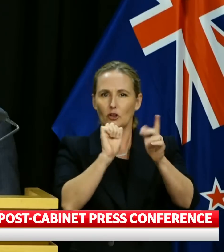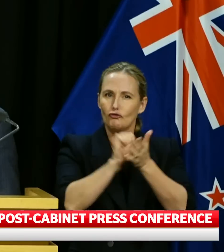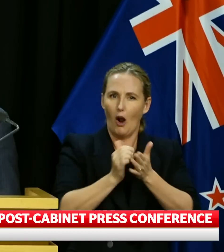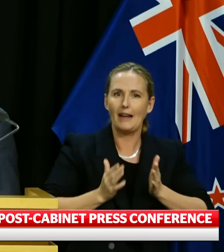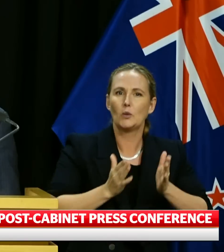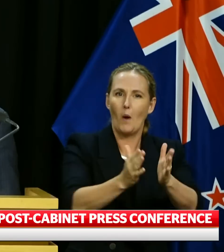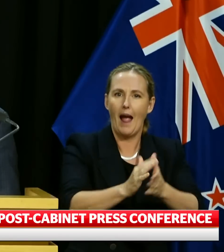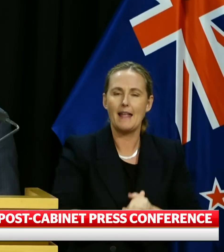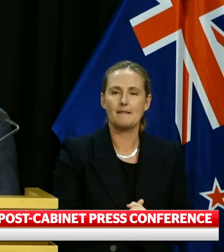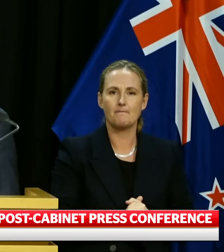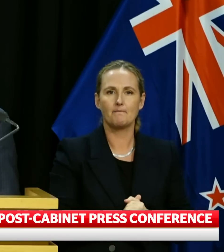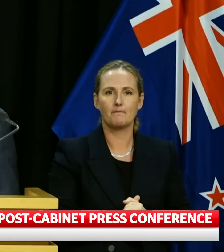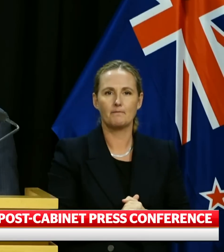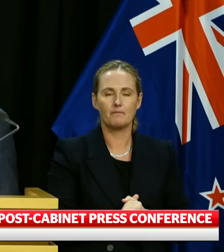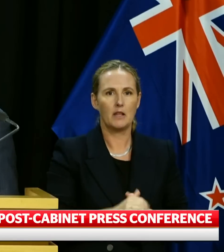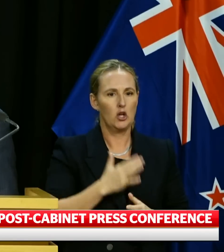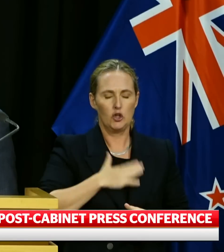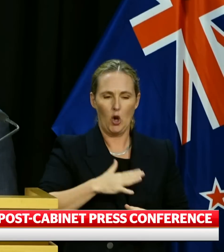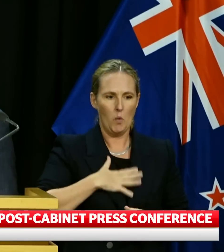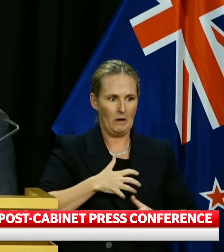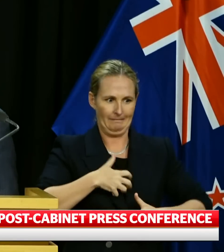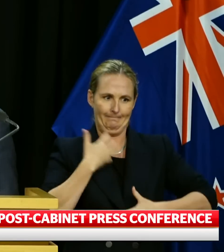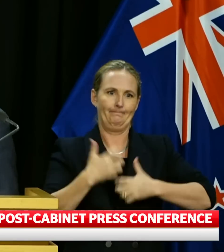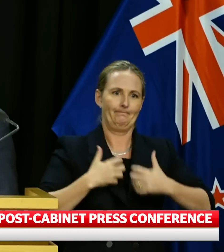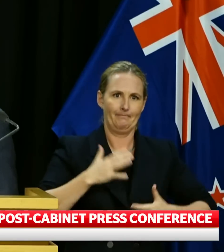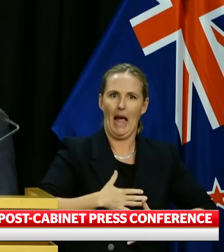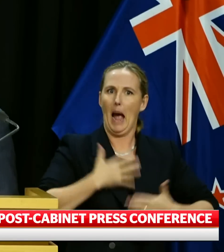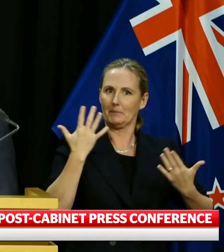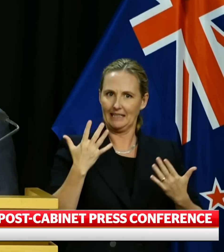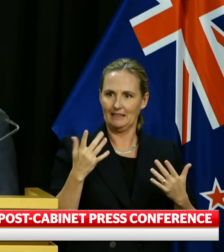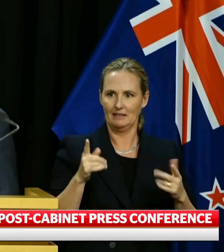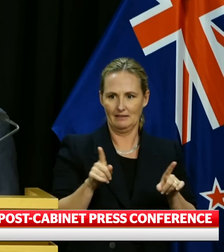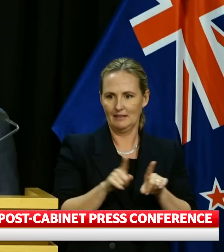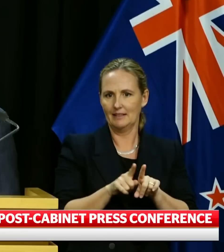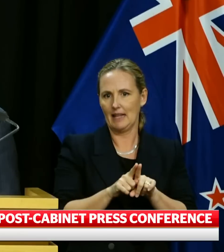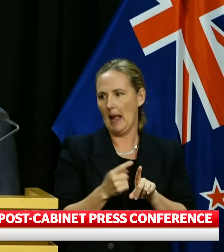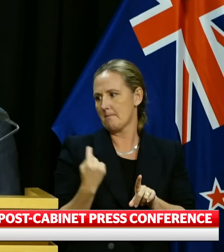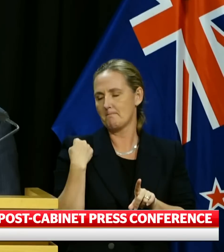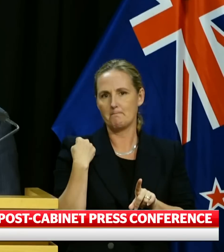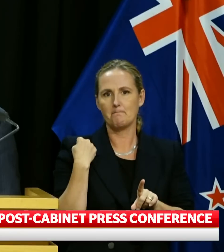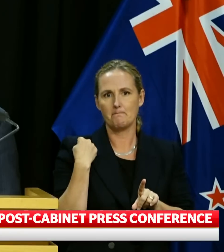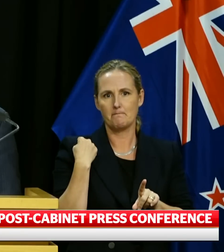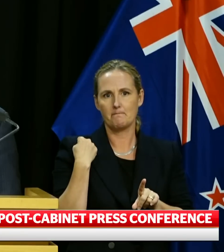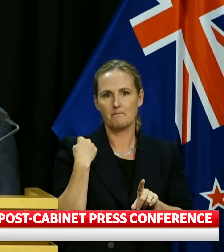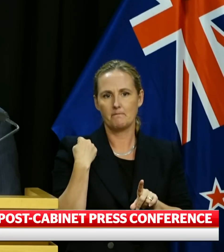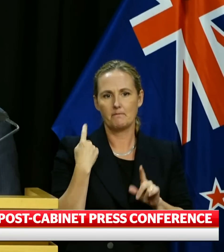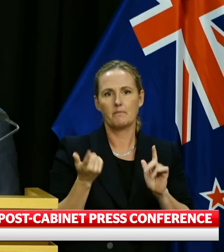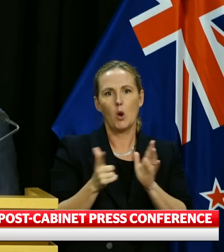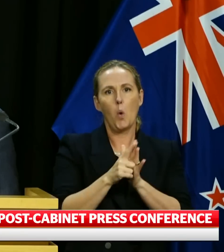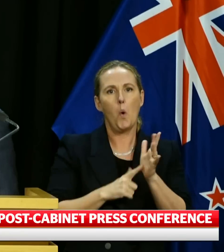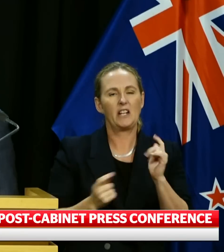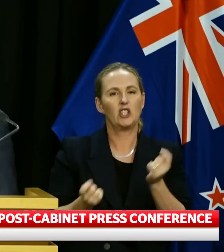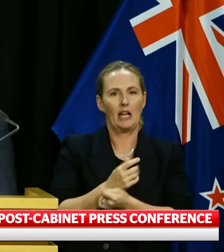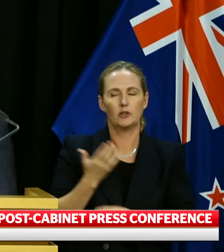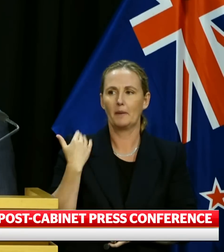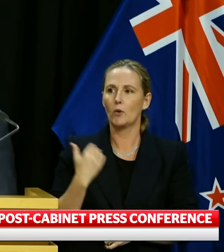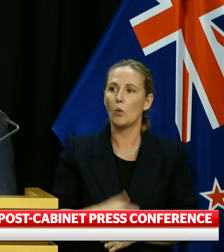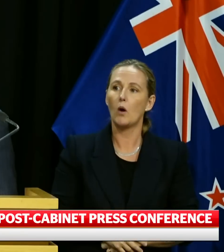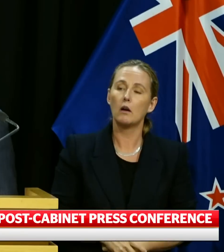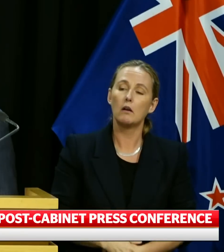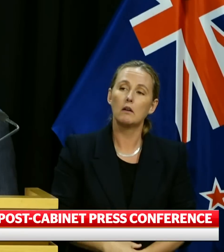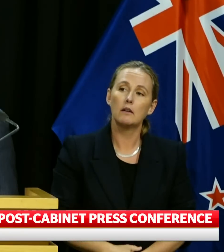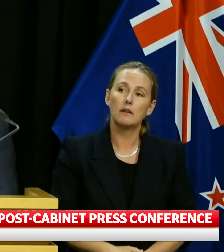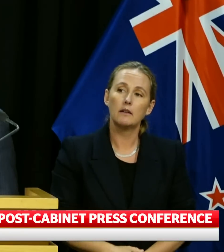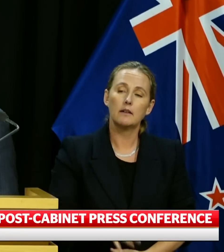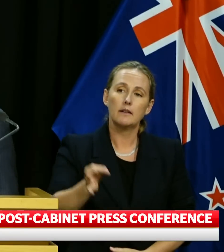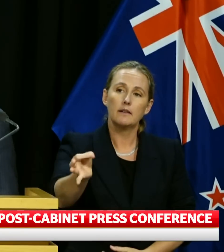without the degree of kind of political argy-bargy that was where we were heading with the previously proposed law change. Do you have any concerns about